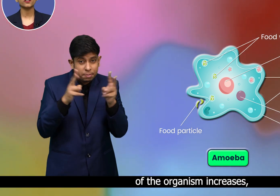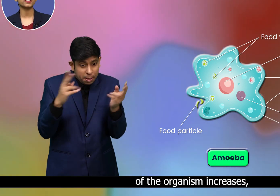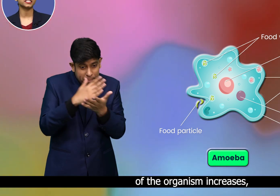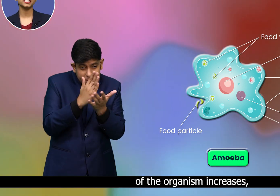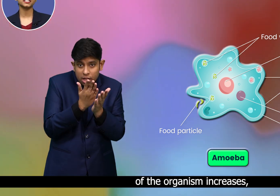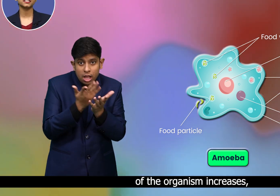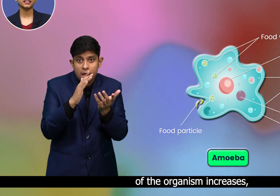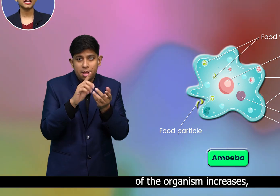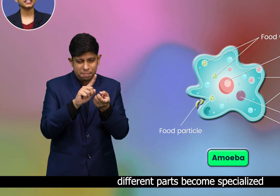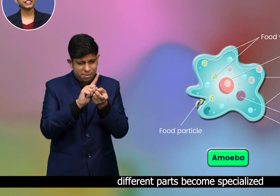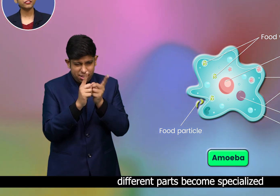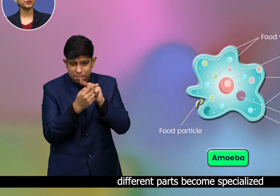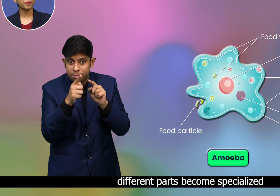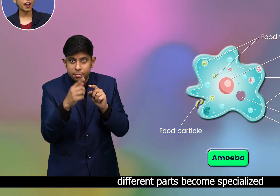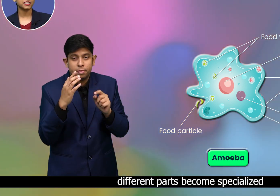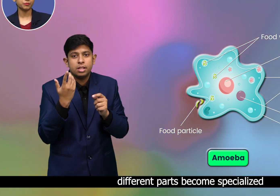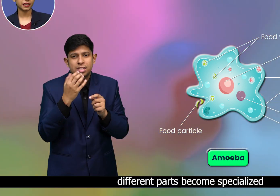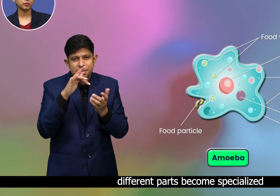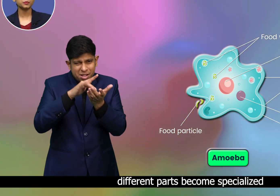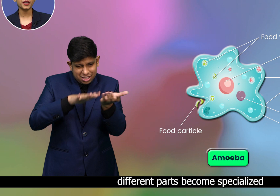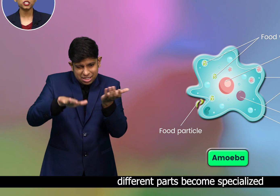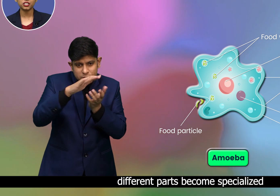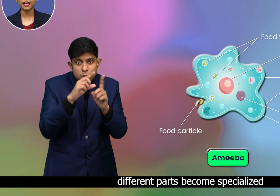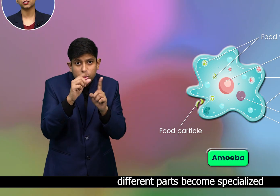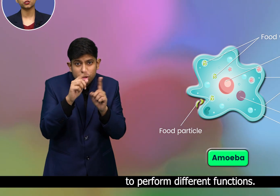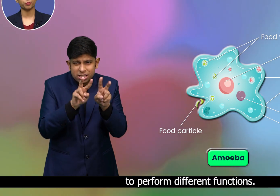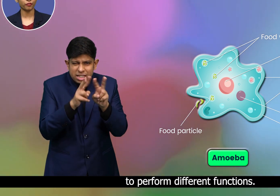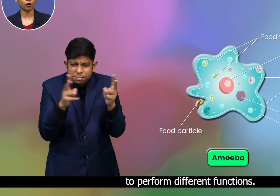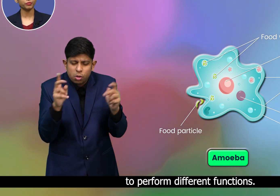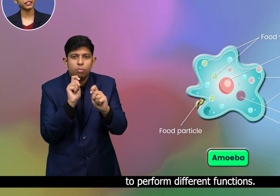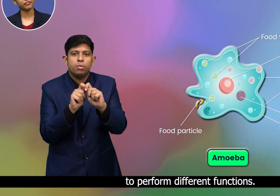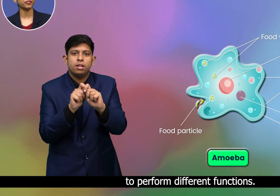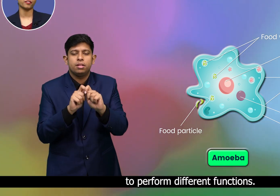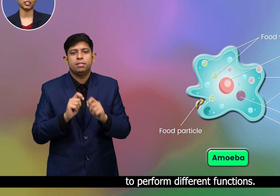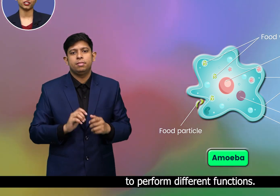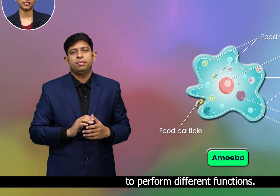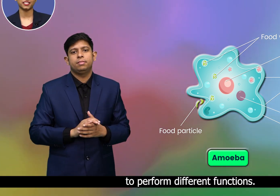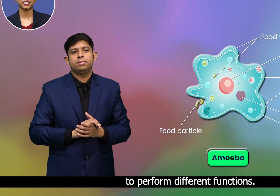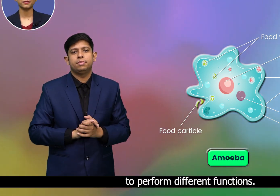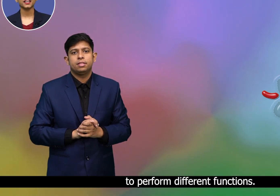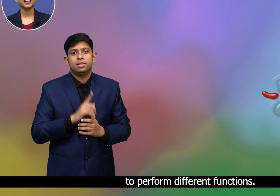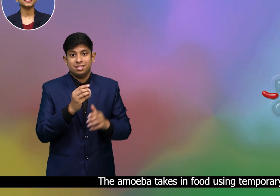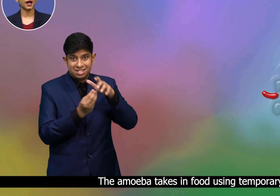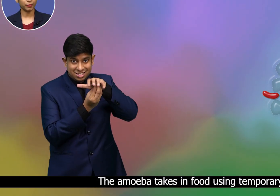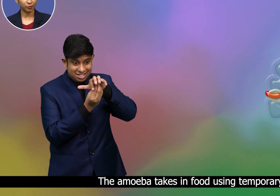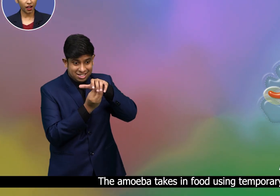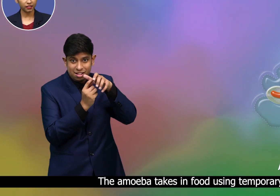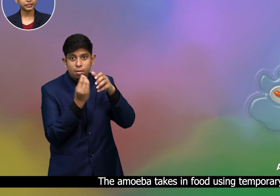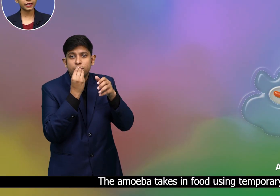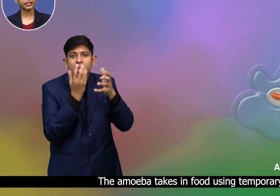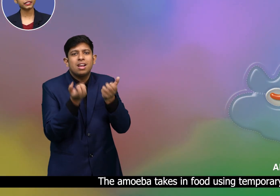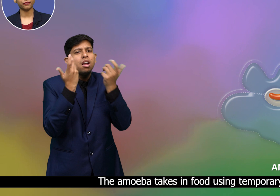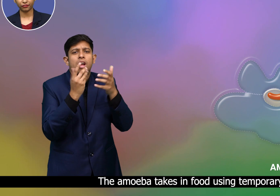organism increases, different parts become specialized to perform different functions. The